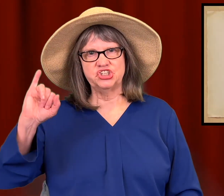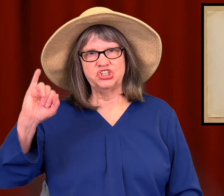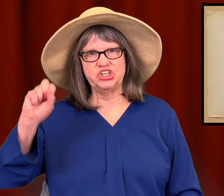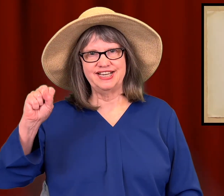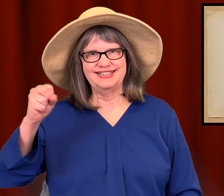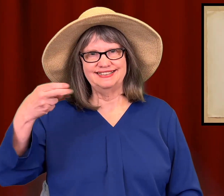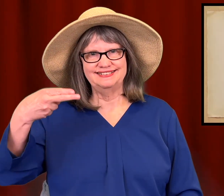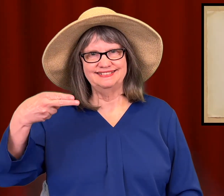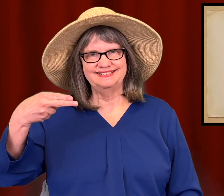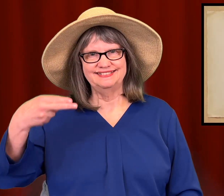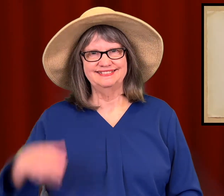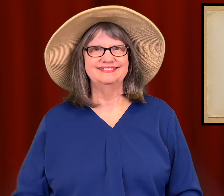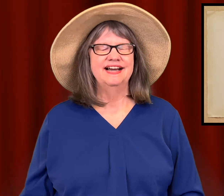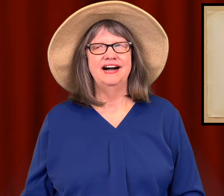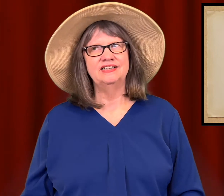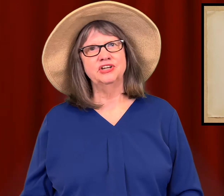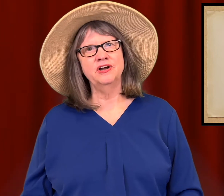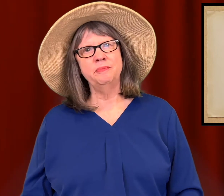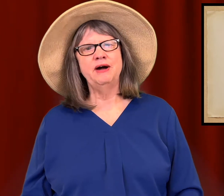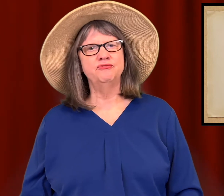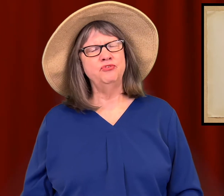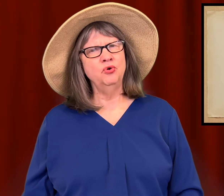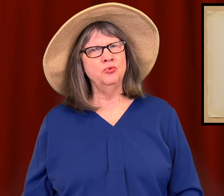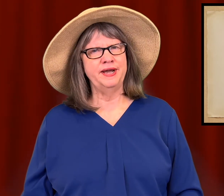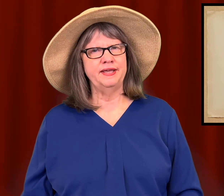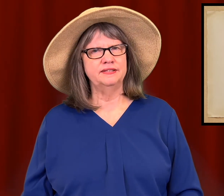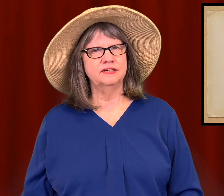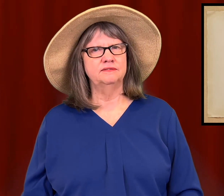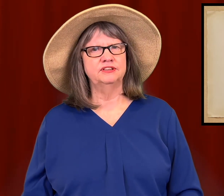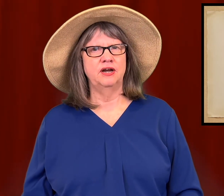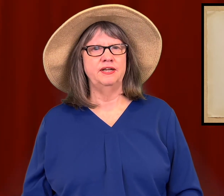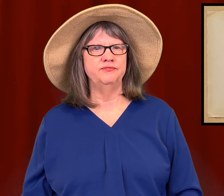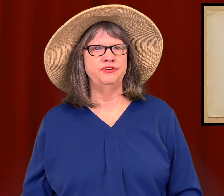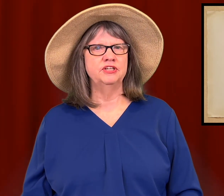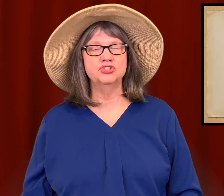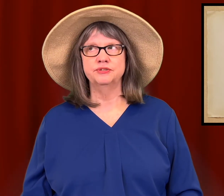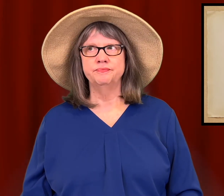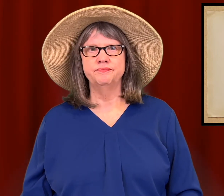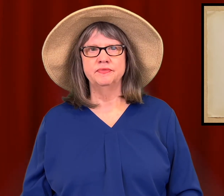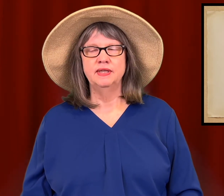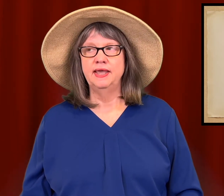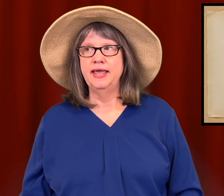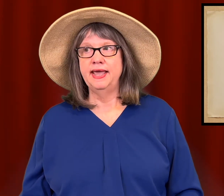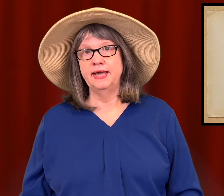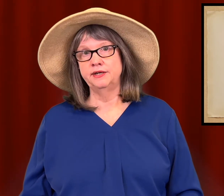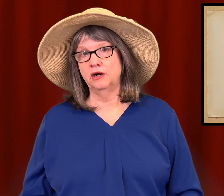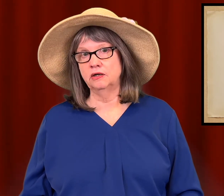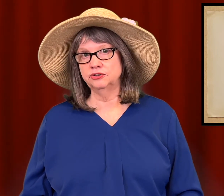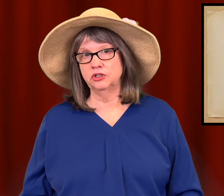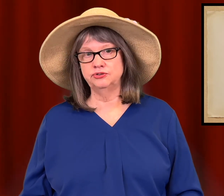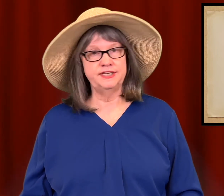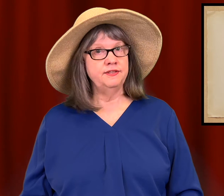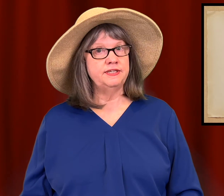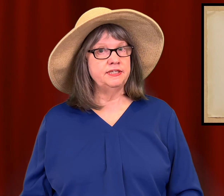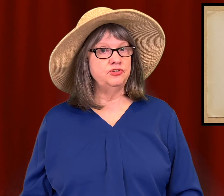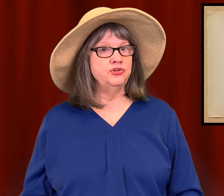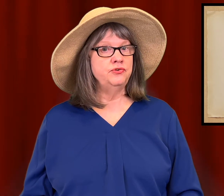fish. I'll talk about 4 ways of signing fish and also see the did you